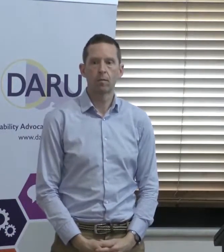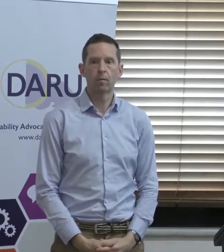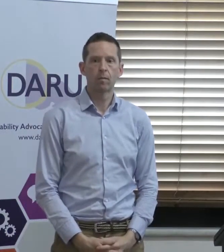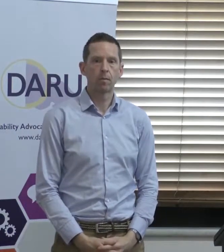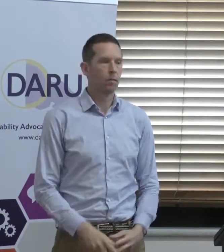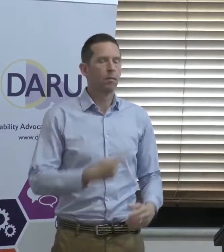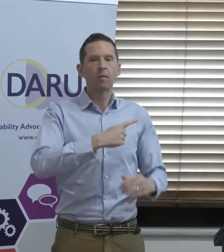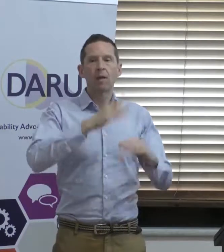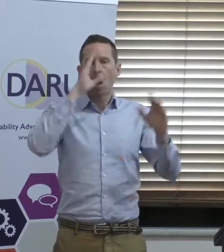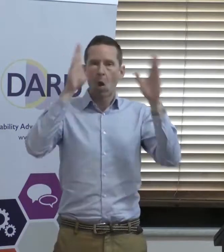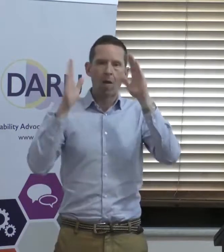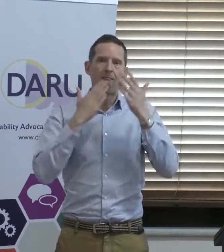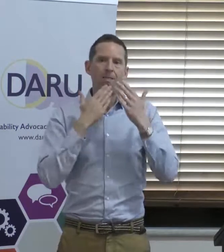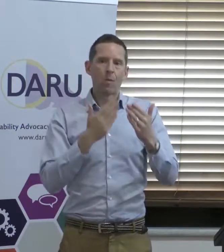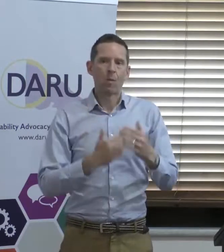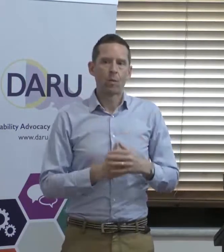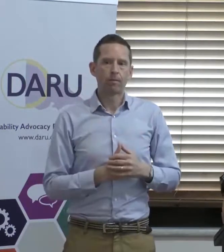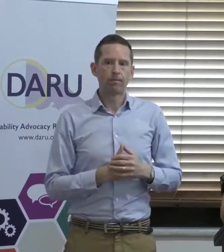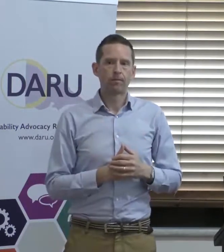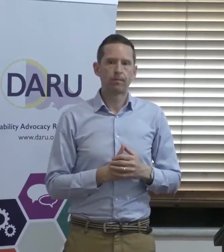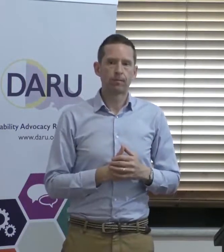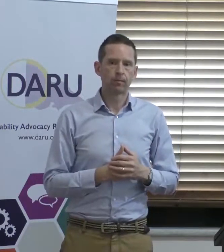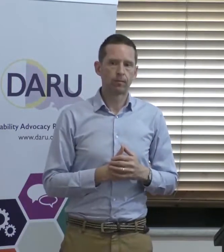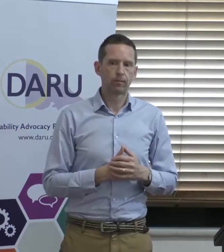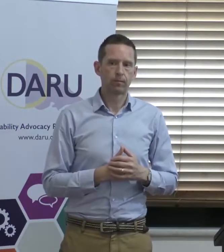Hi everyone, thank you.